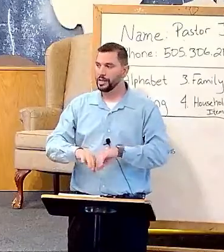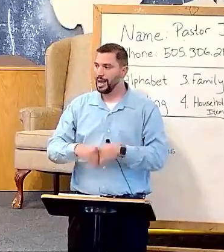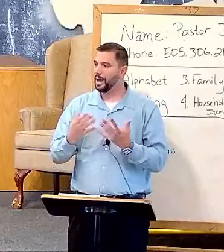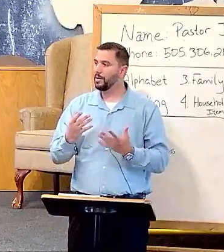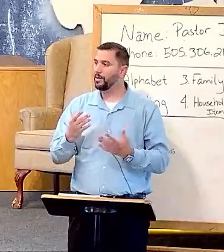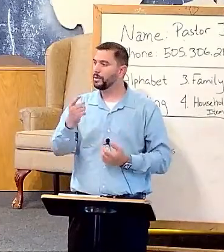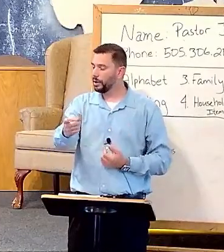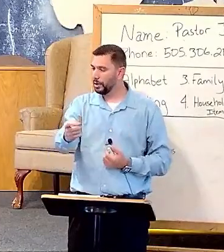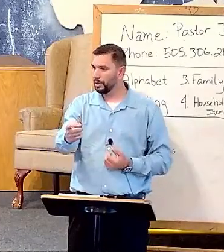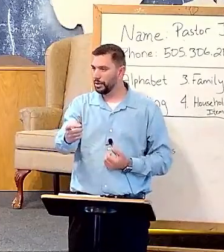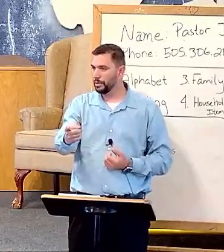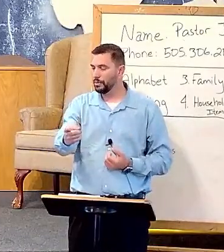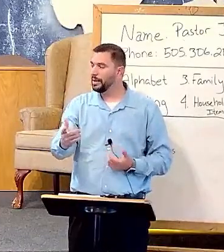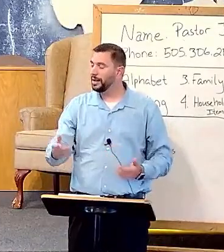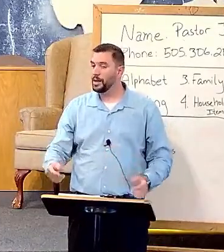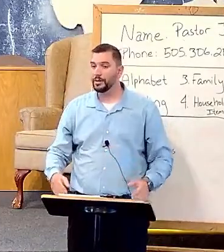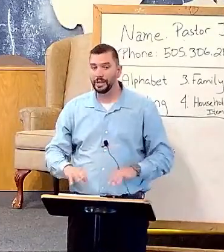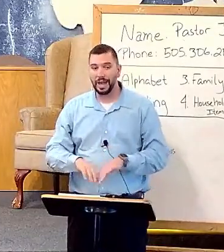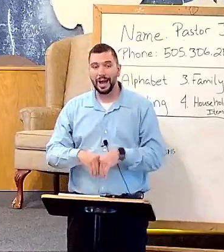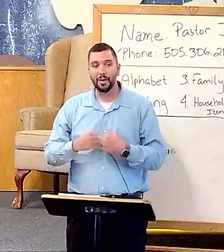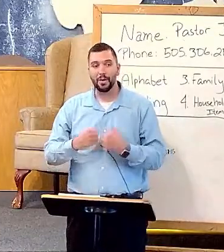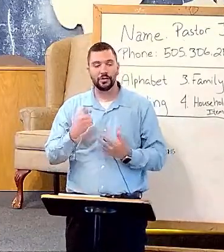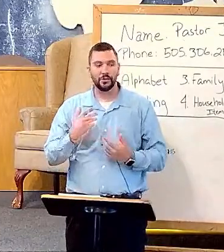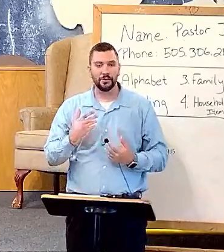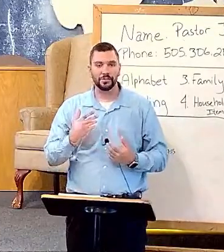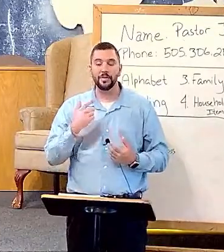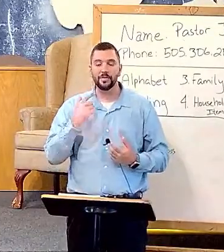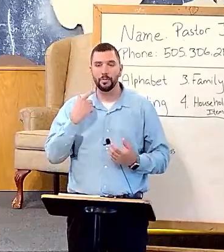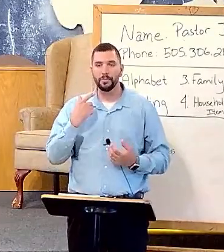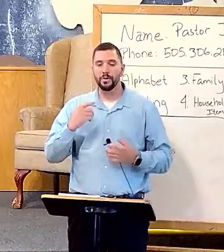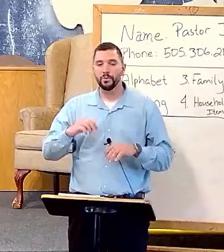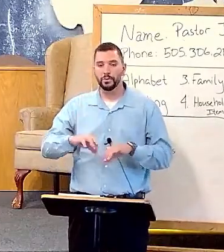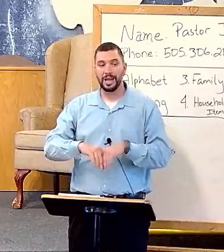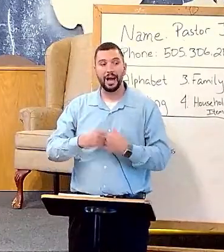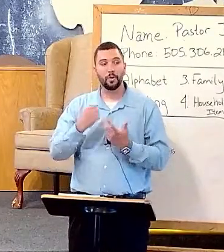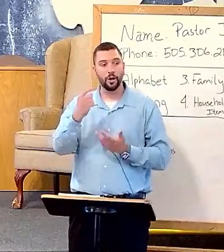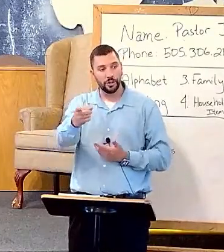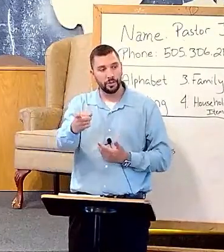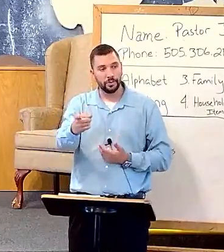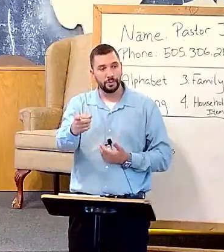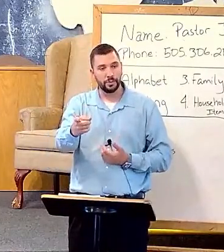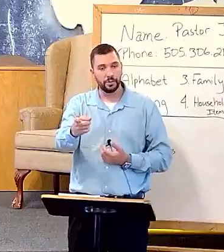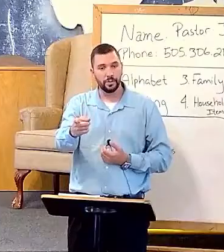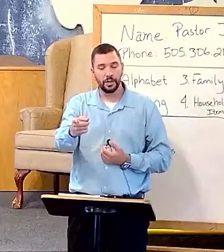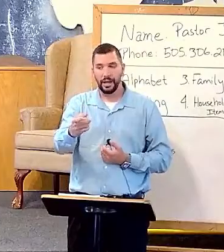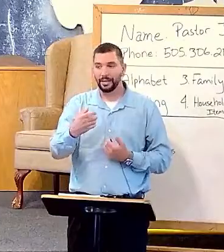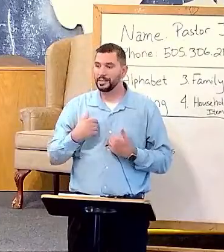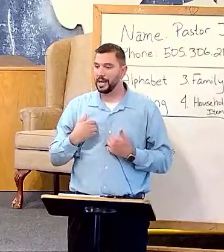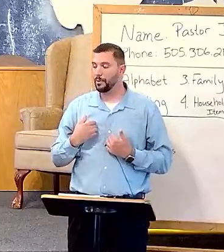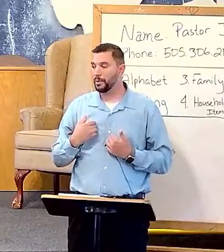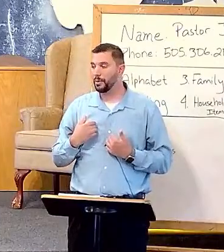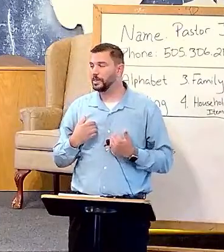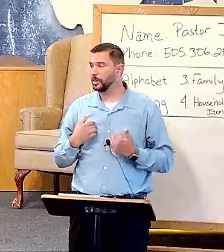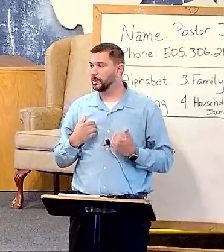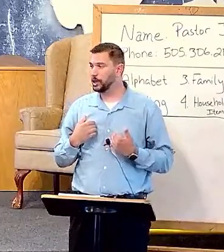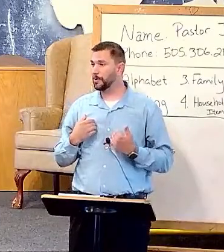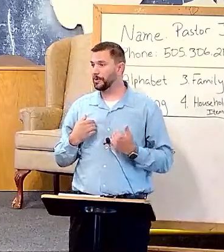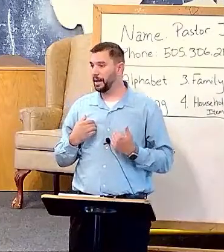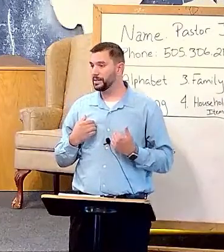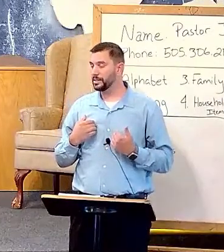how you. Now they'll say how, some of them will say how are you, and that's how we would still interpret that,